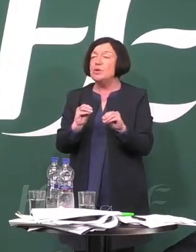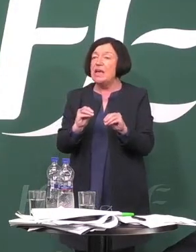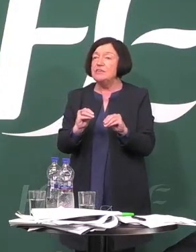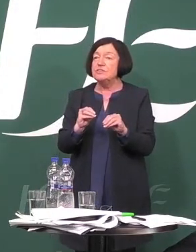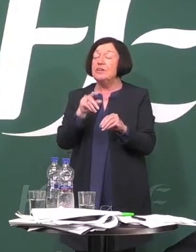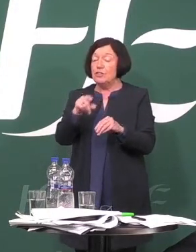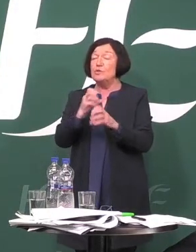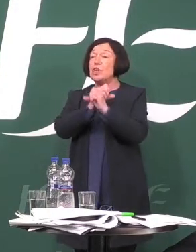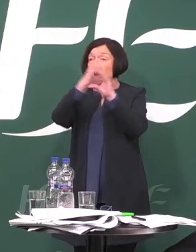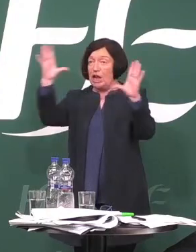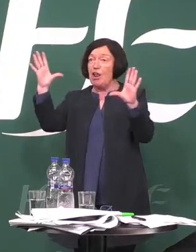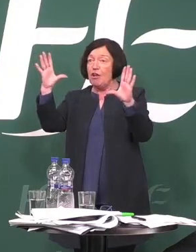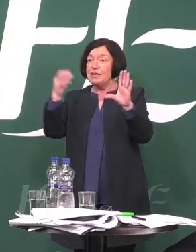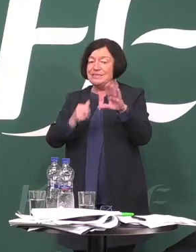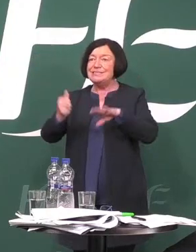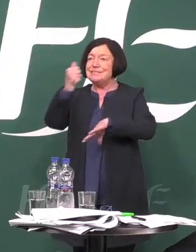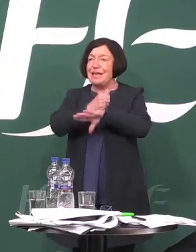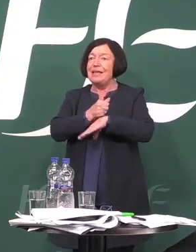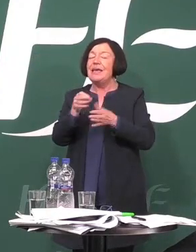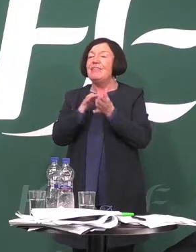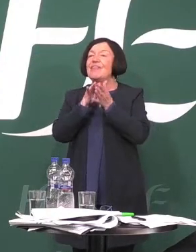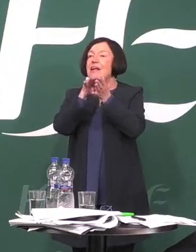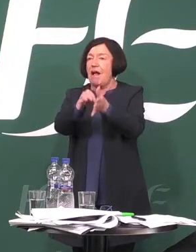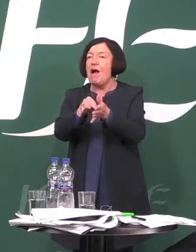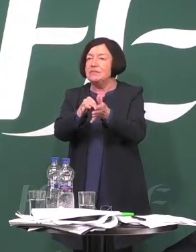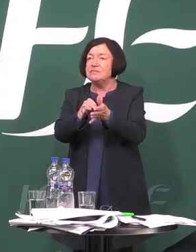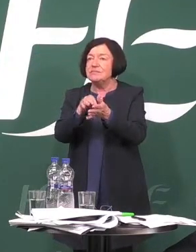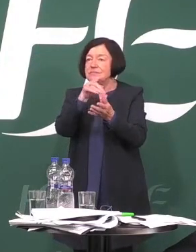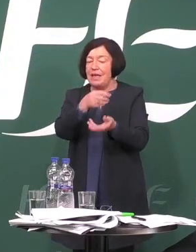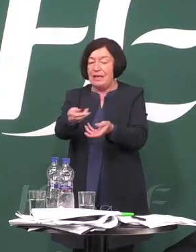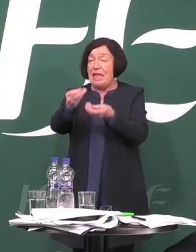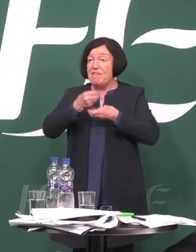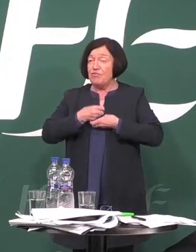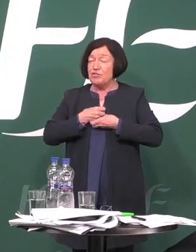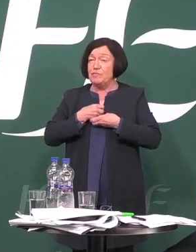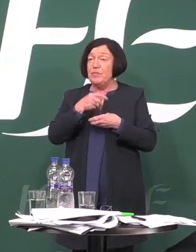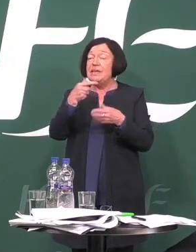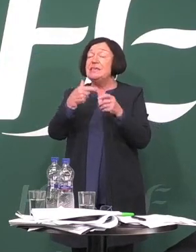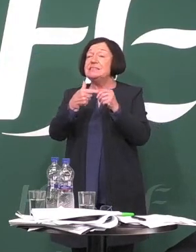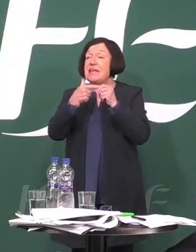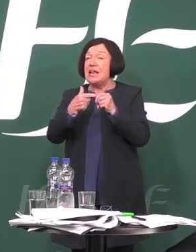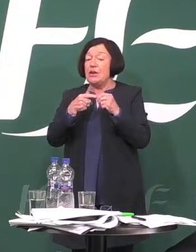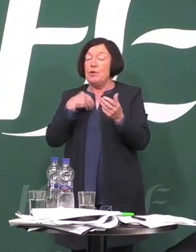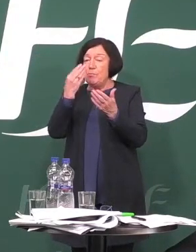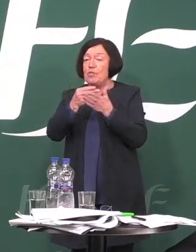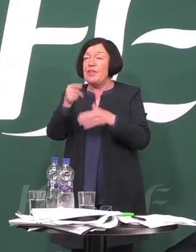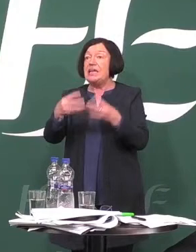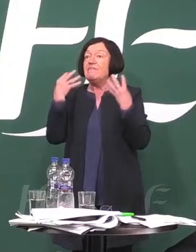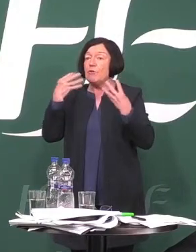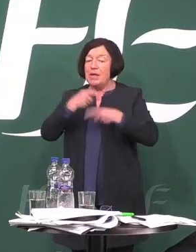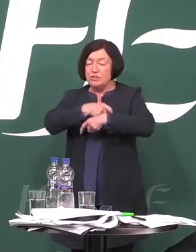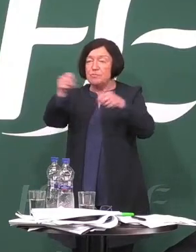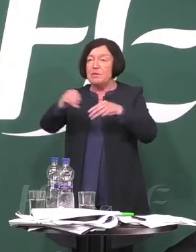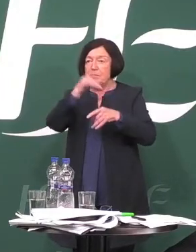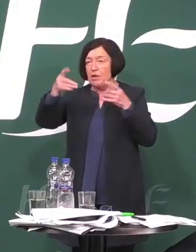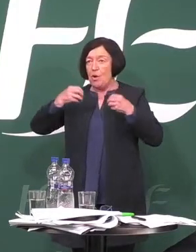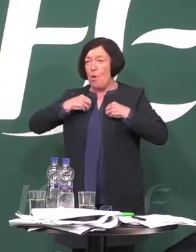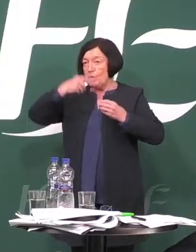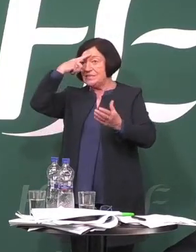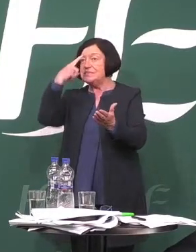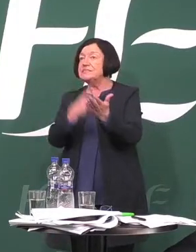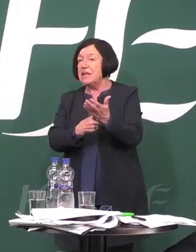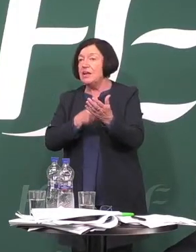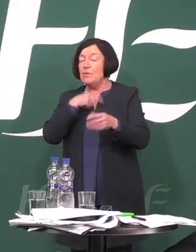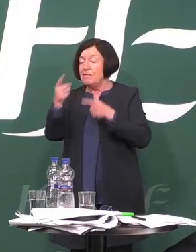so on. And those are clearly set out in the guidance that they've fed back to us. Secondly, we will put that information out for people to make their own decision.